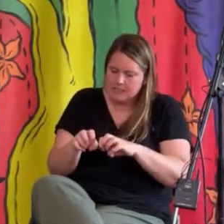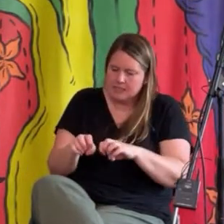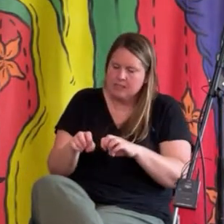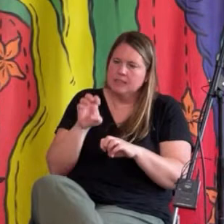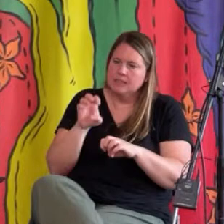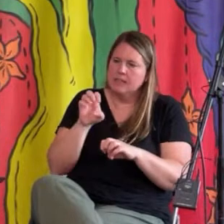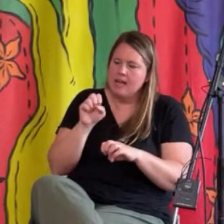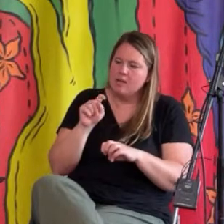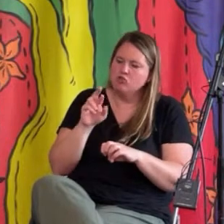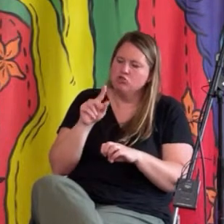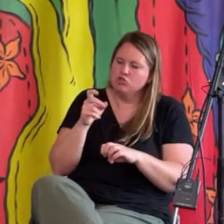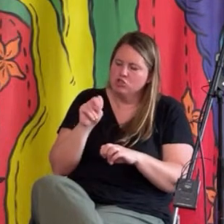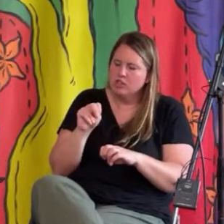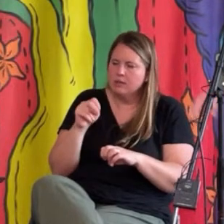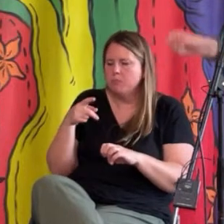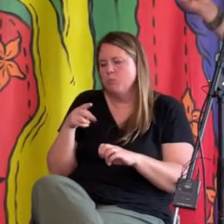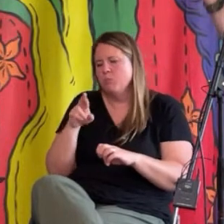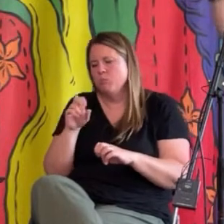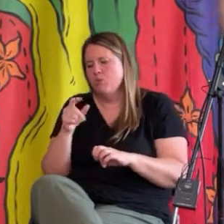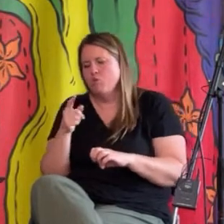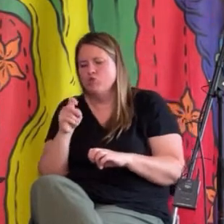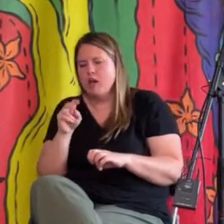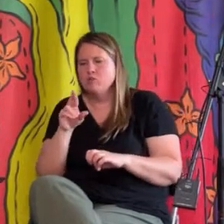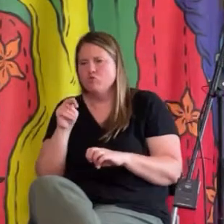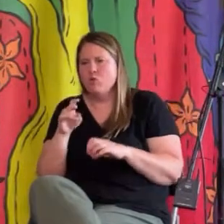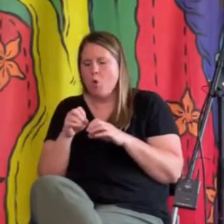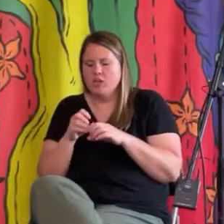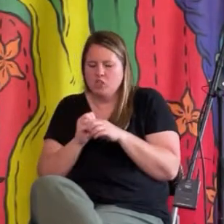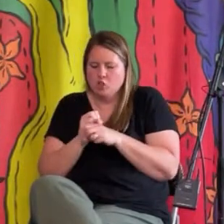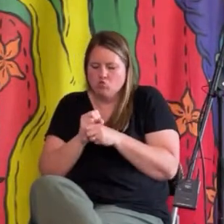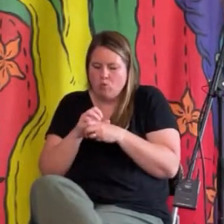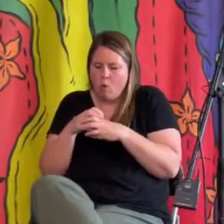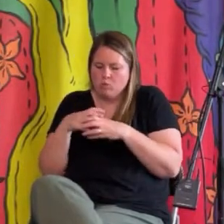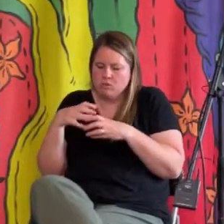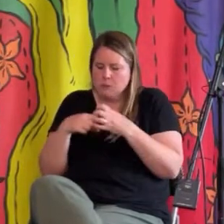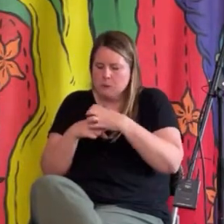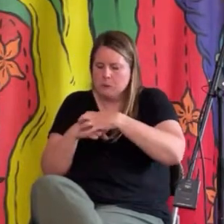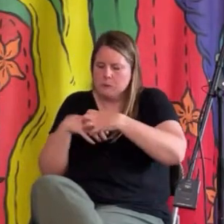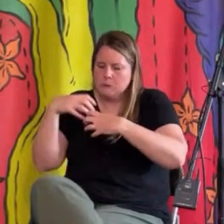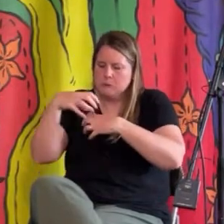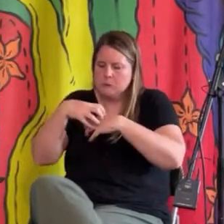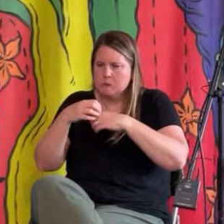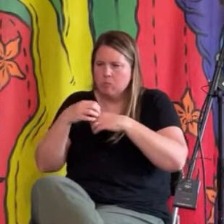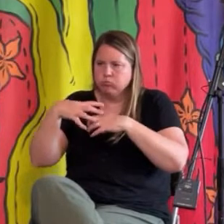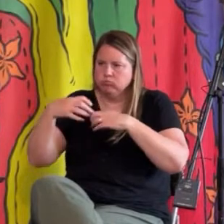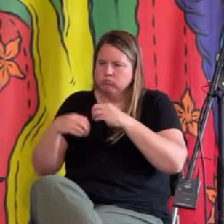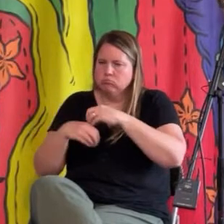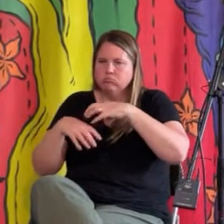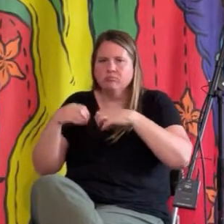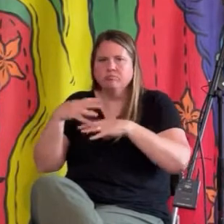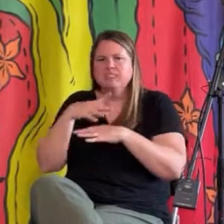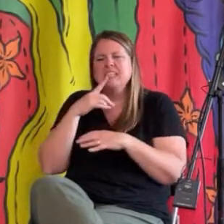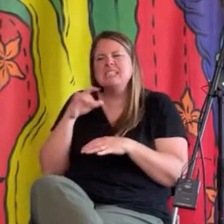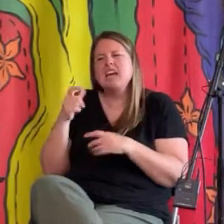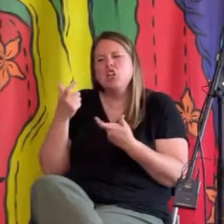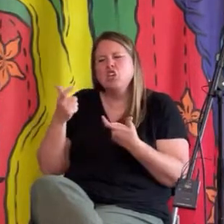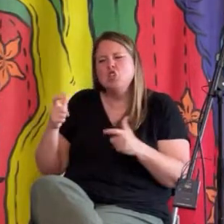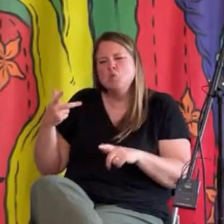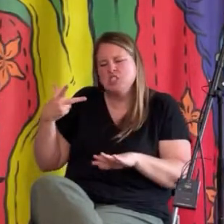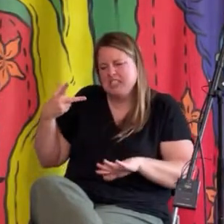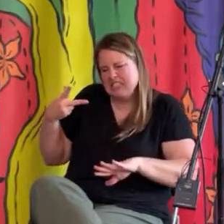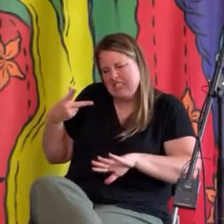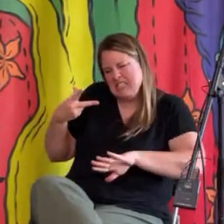them. It also comes in this enormous needle. It's like a small cannon, roughly.